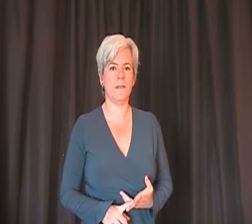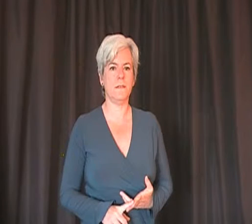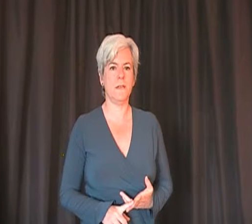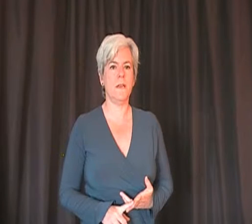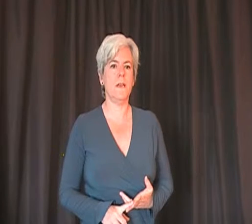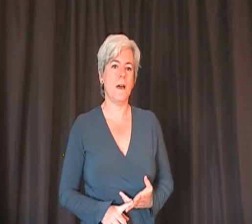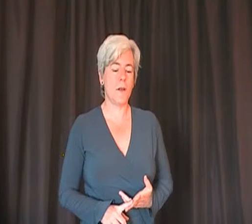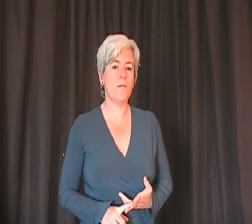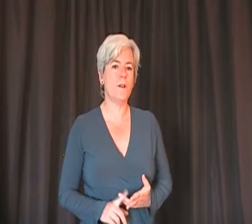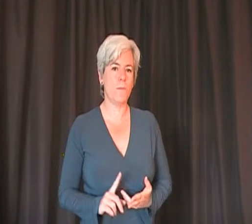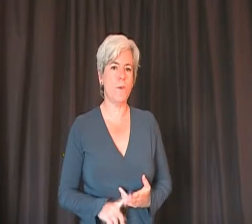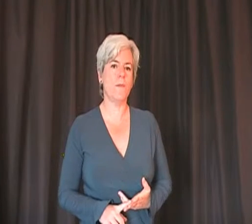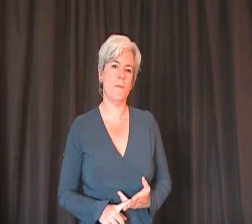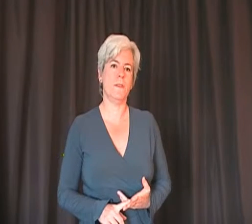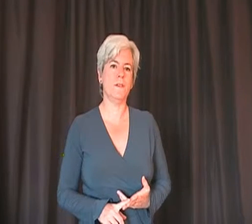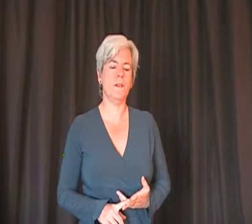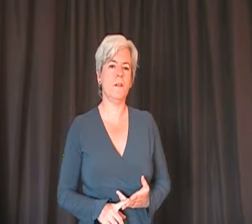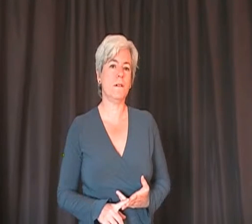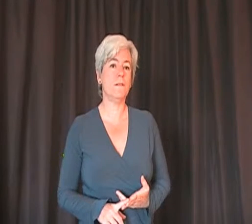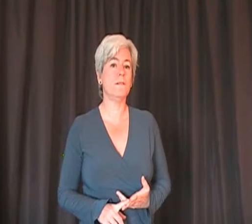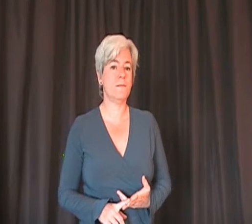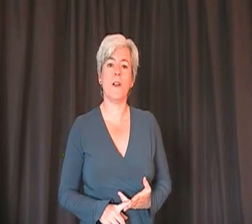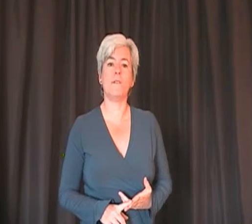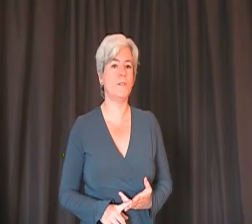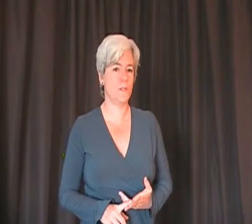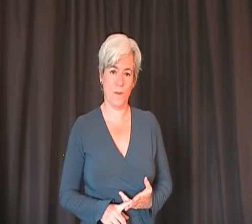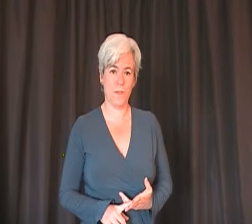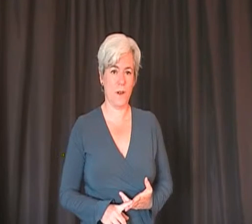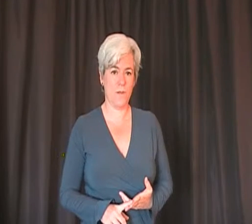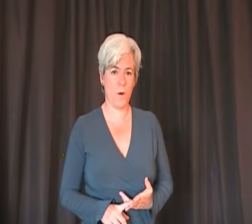checklist. I'm covering both of them in this video because they are so straightforward.